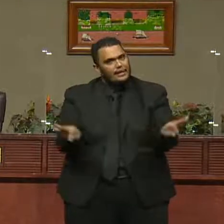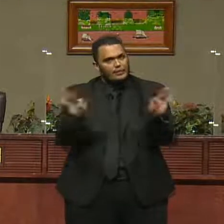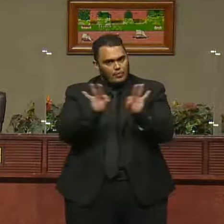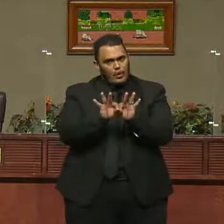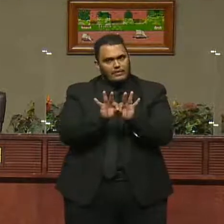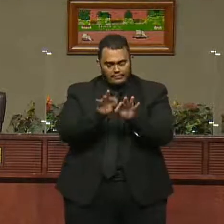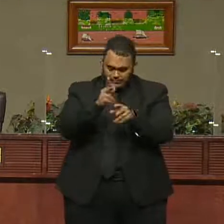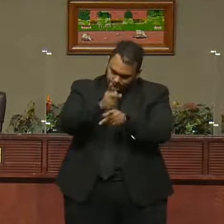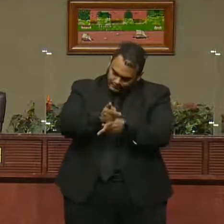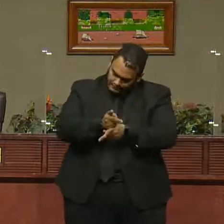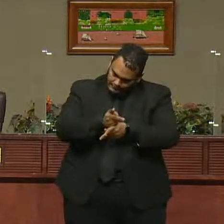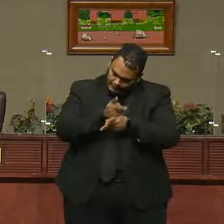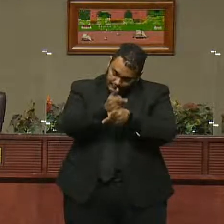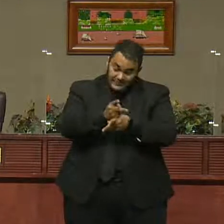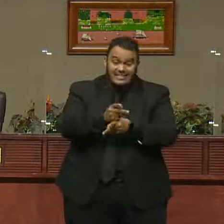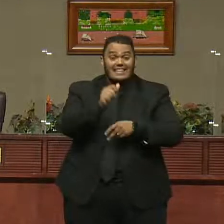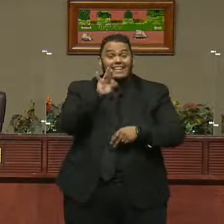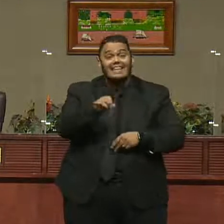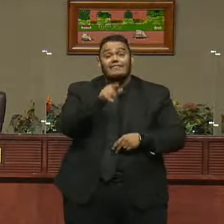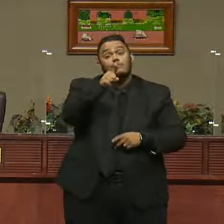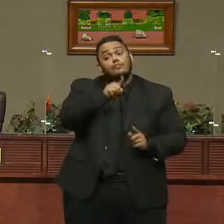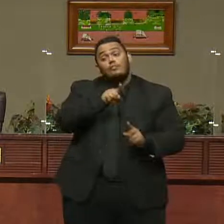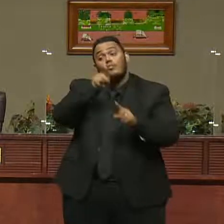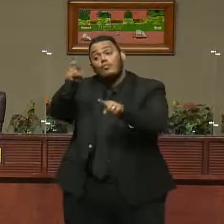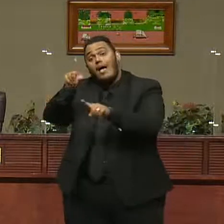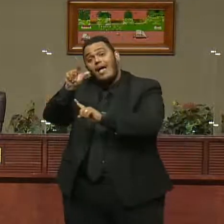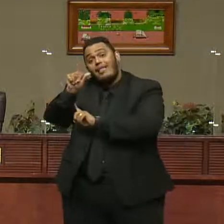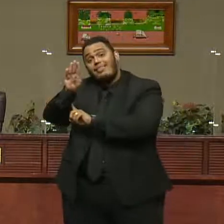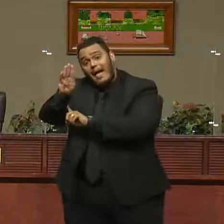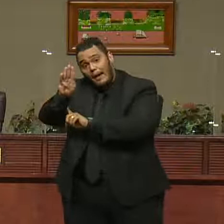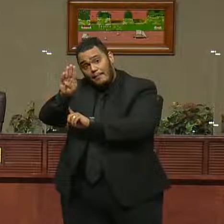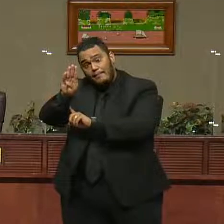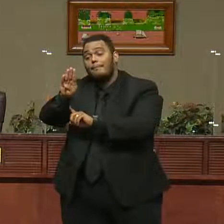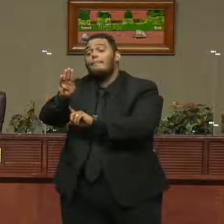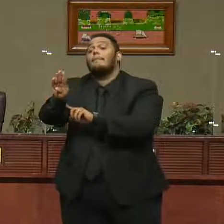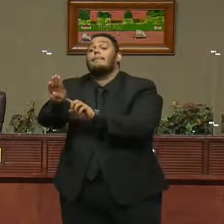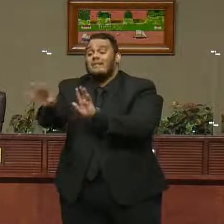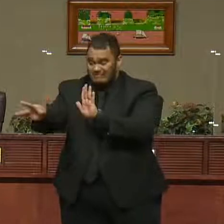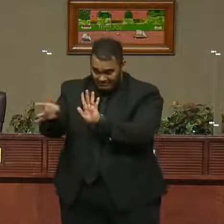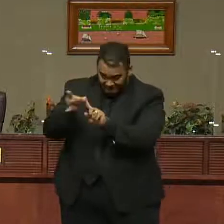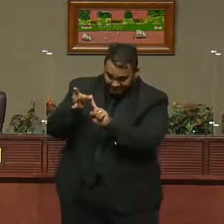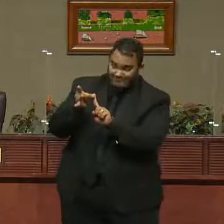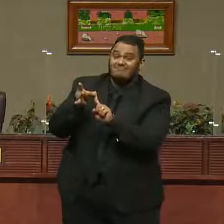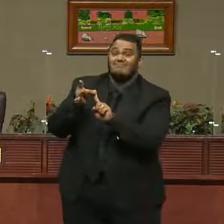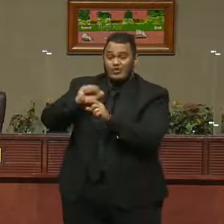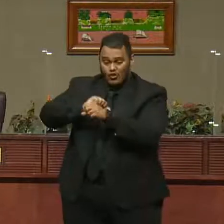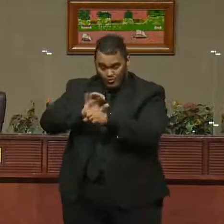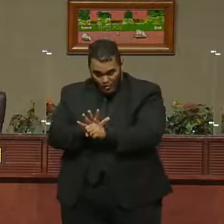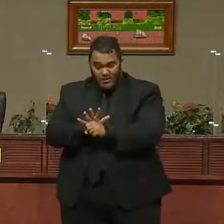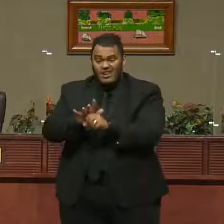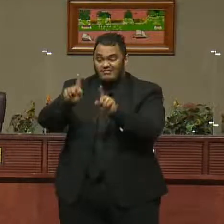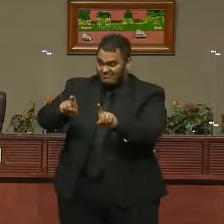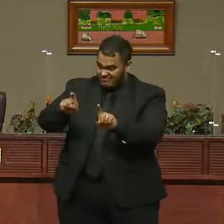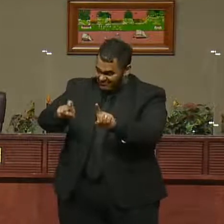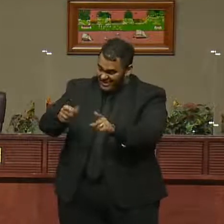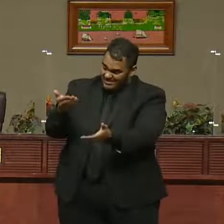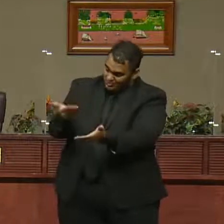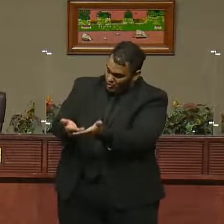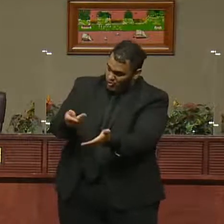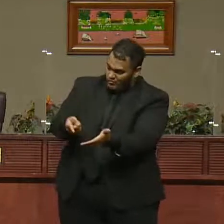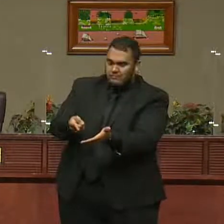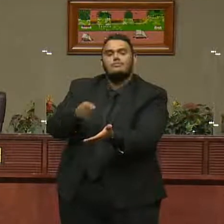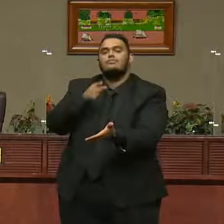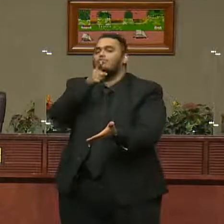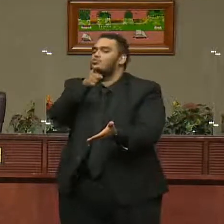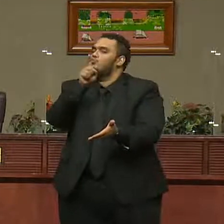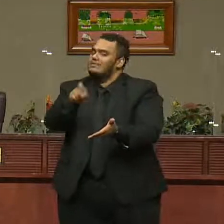a lab-confirmed positive case inside your household, your family members should quarantine at home, if without